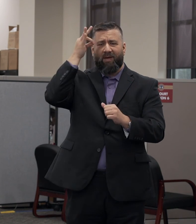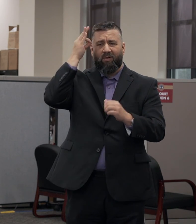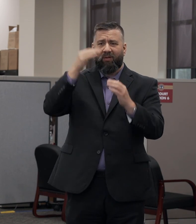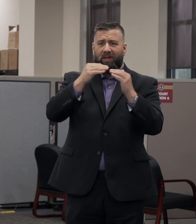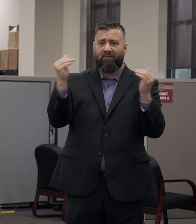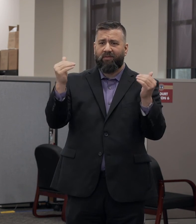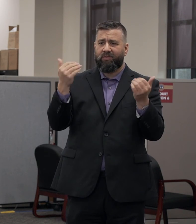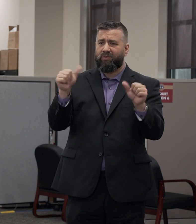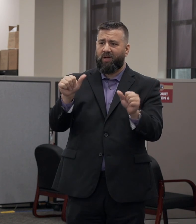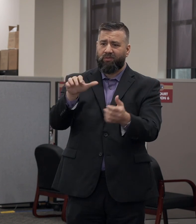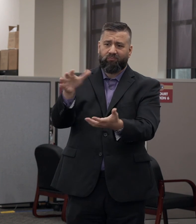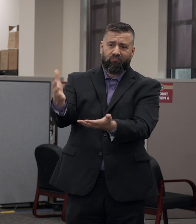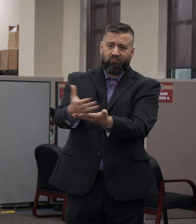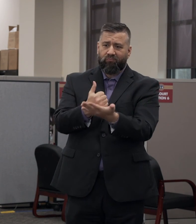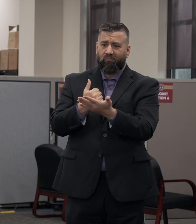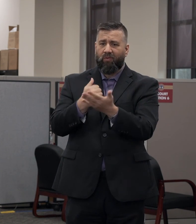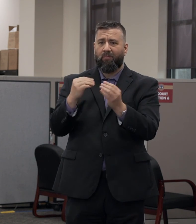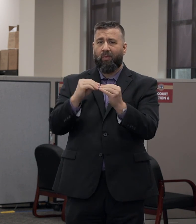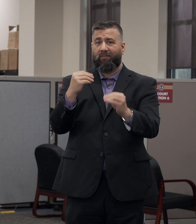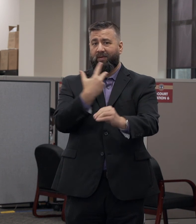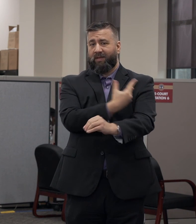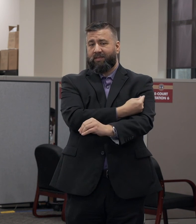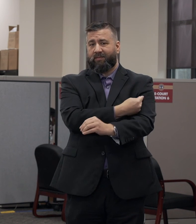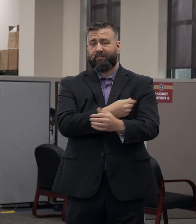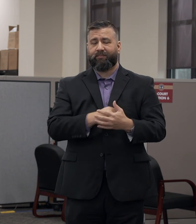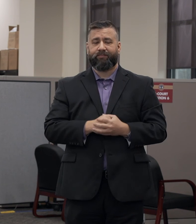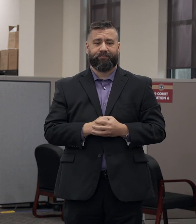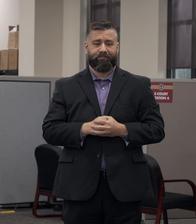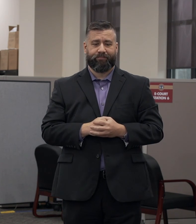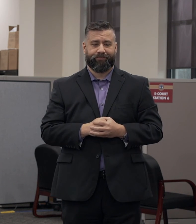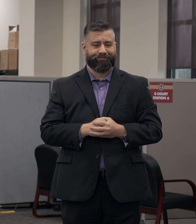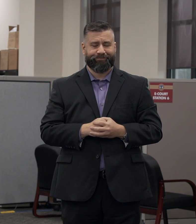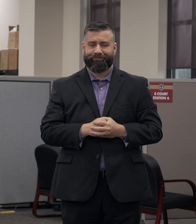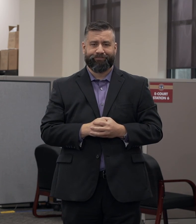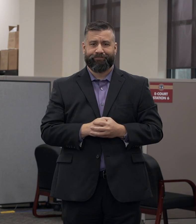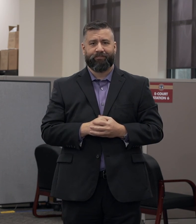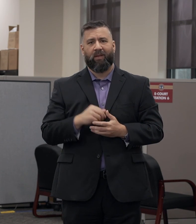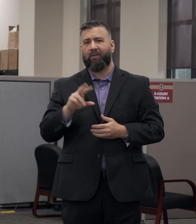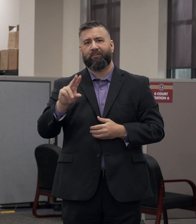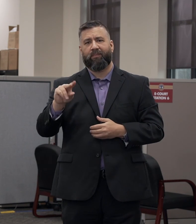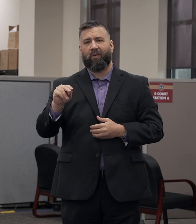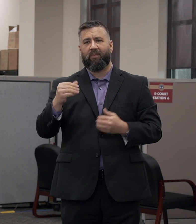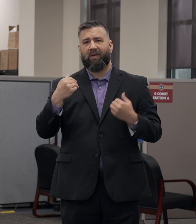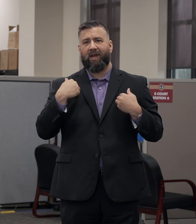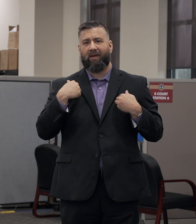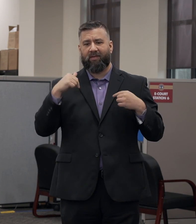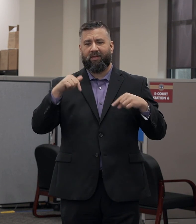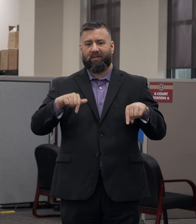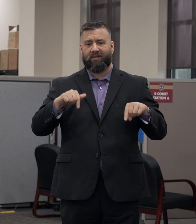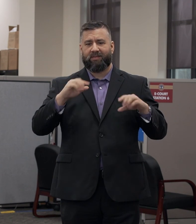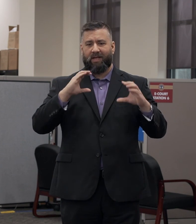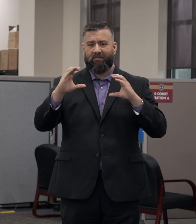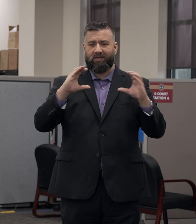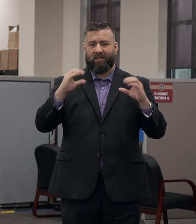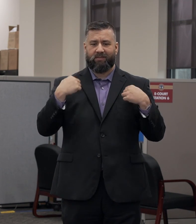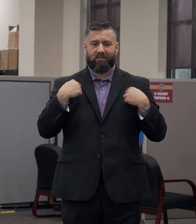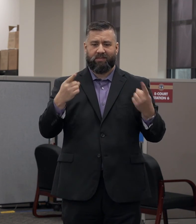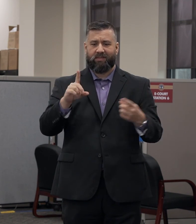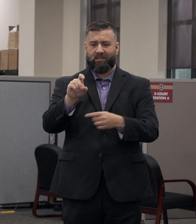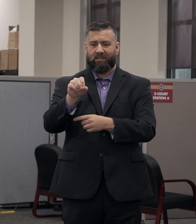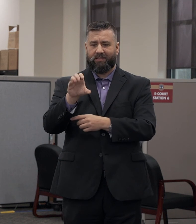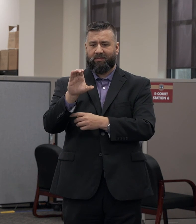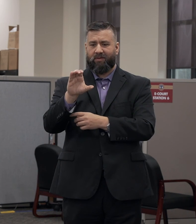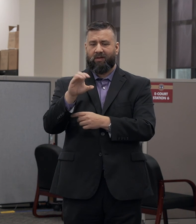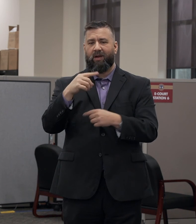more vaccine doses here? No, we've been having this conversation with the State Department of Health since December about